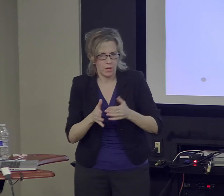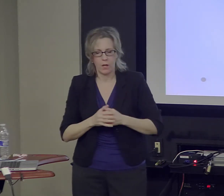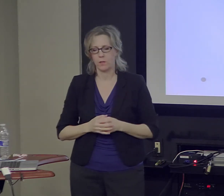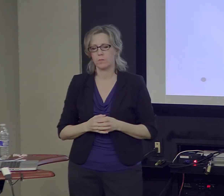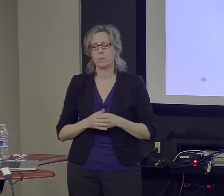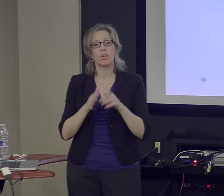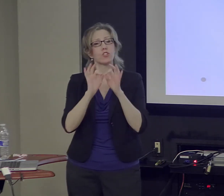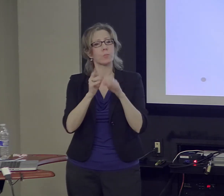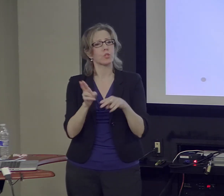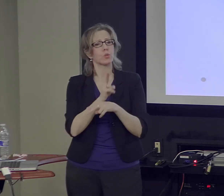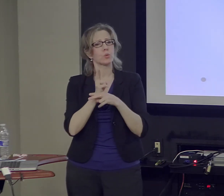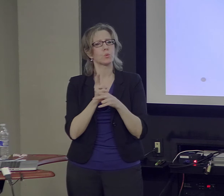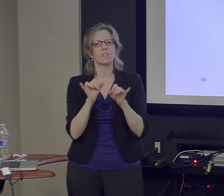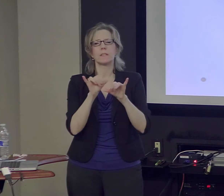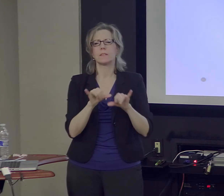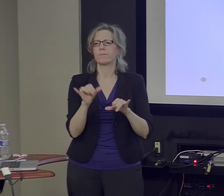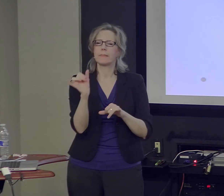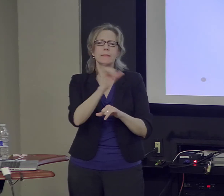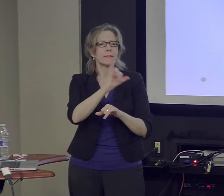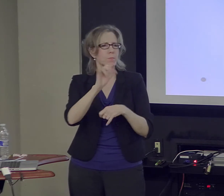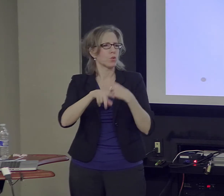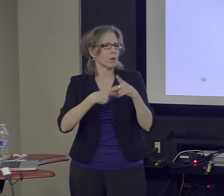my research actually does not focus on interpreting, but I would like